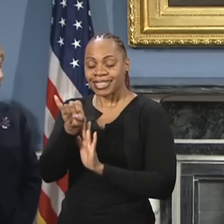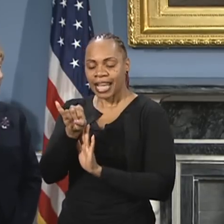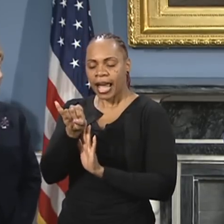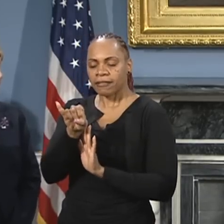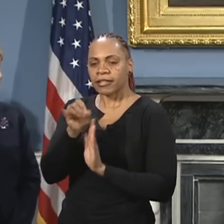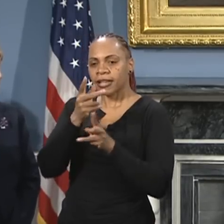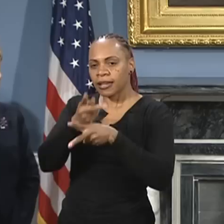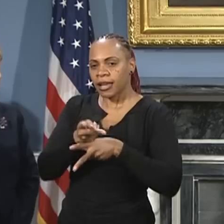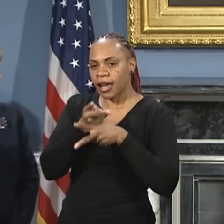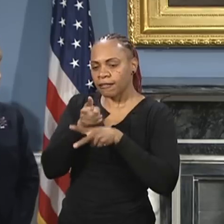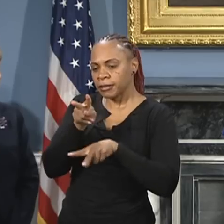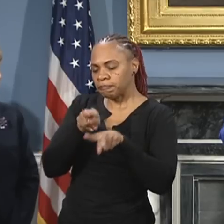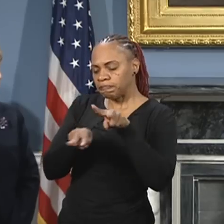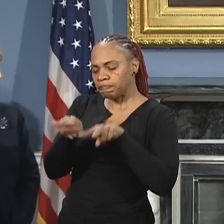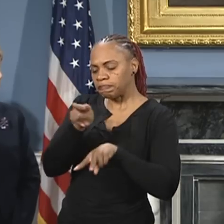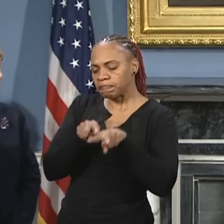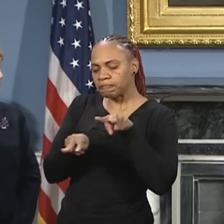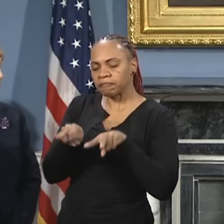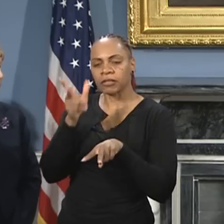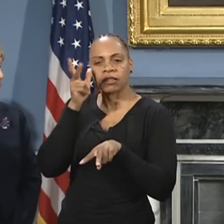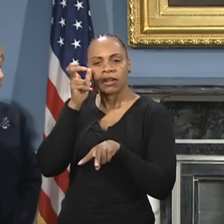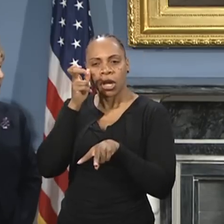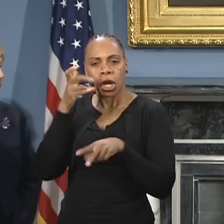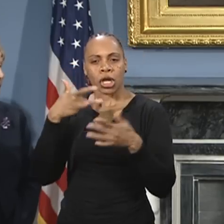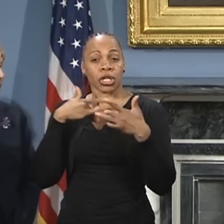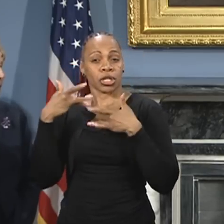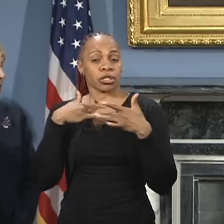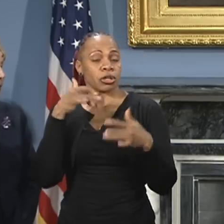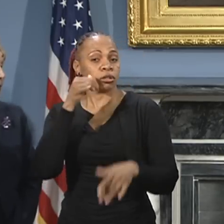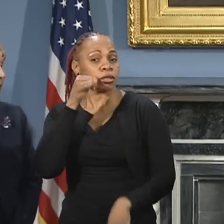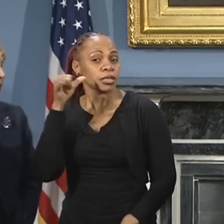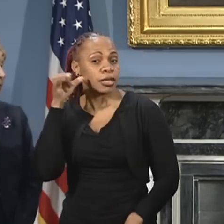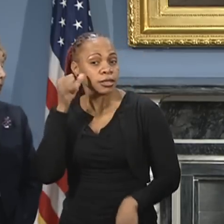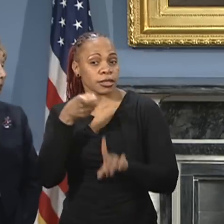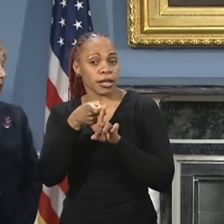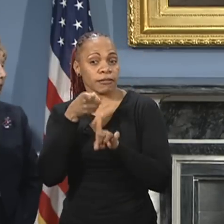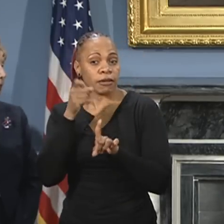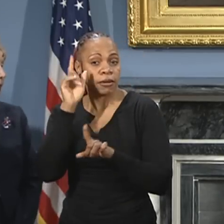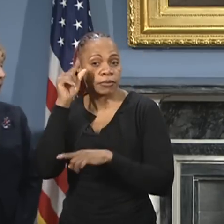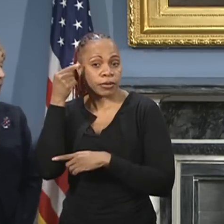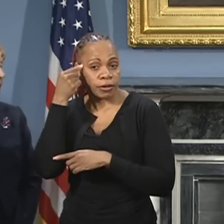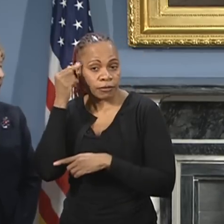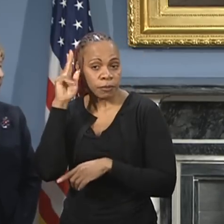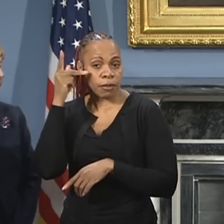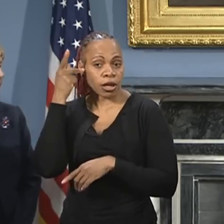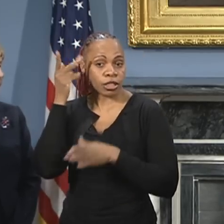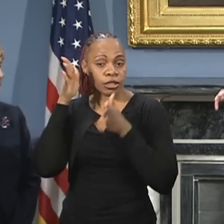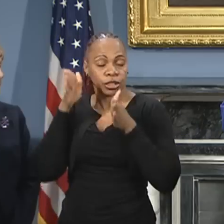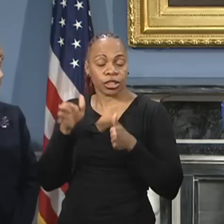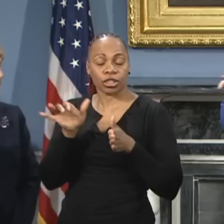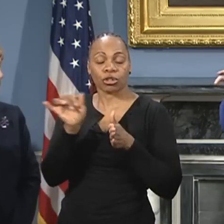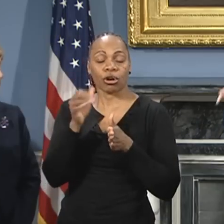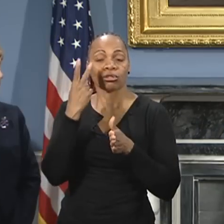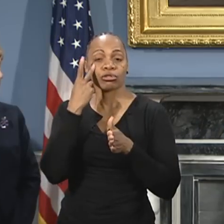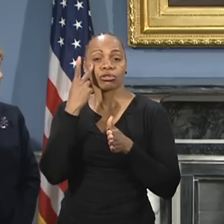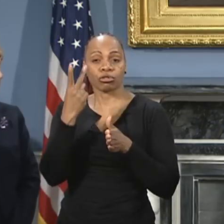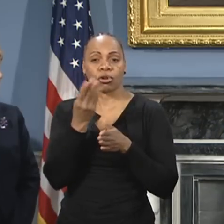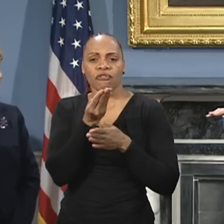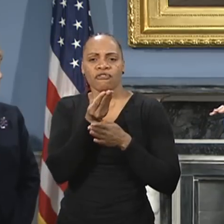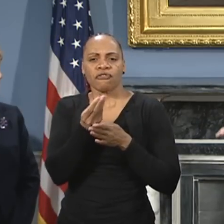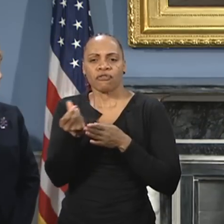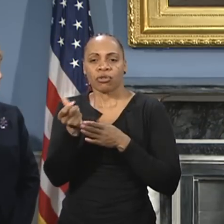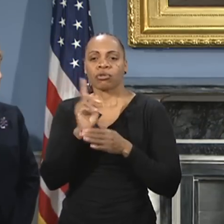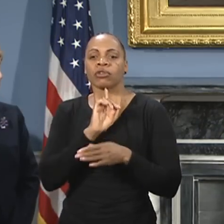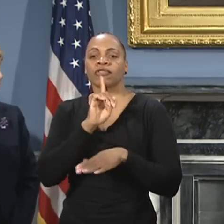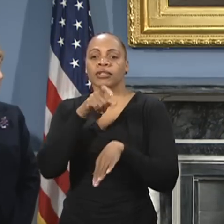given some of the concerns I had heard previously, given the concerns I heard yesterday from the elected officials. I saw a number of real-time views of